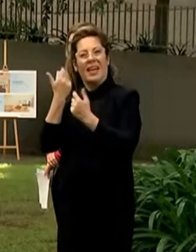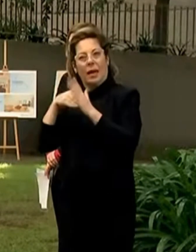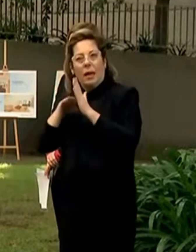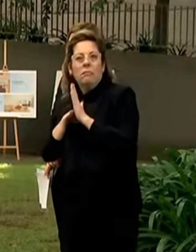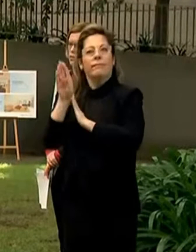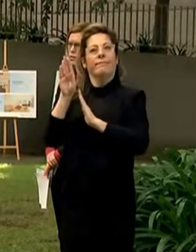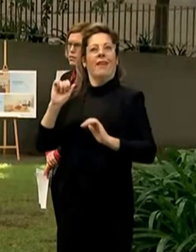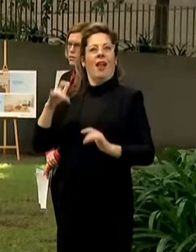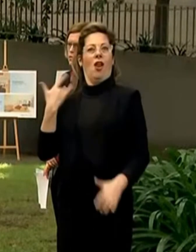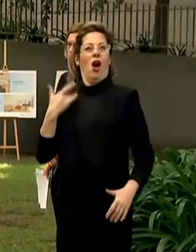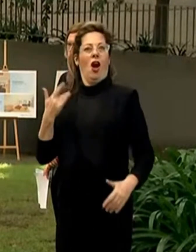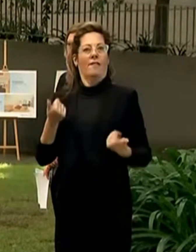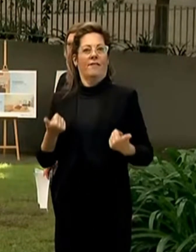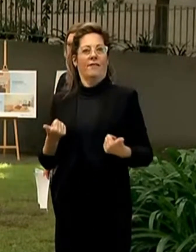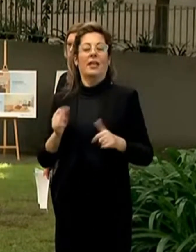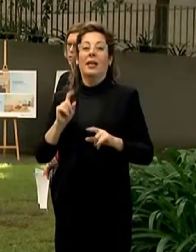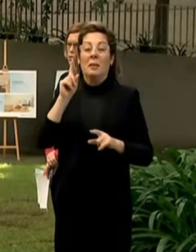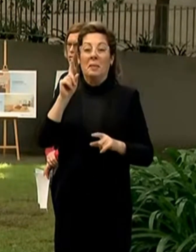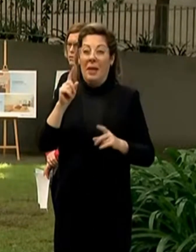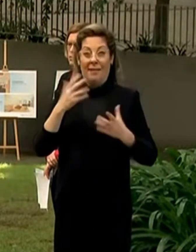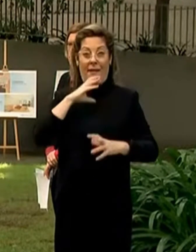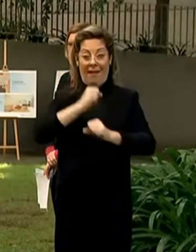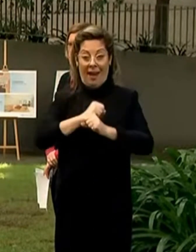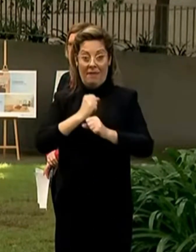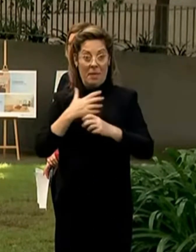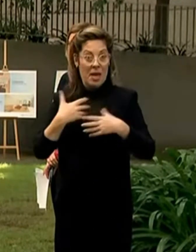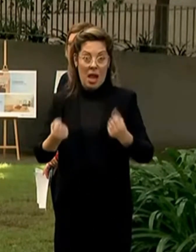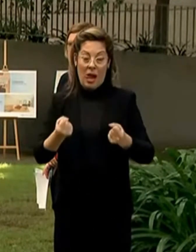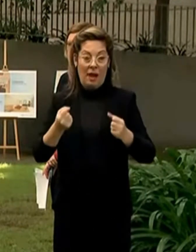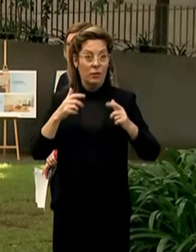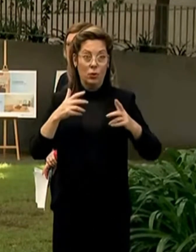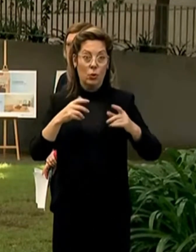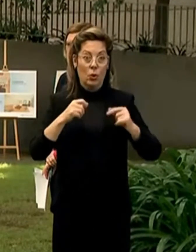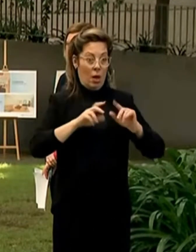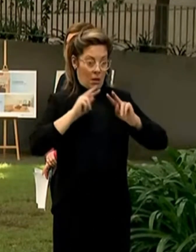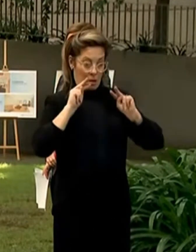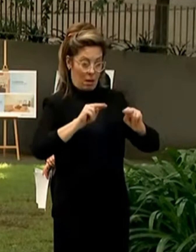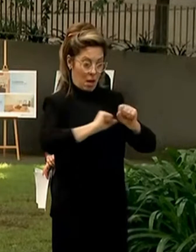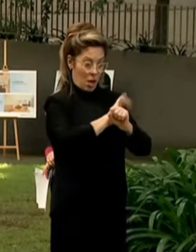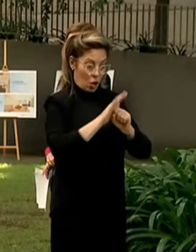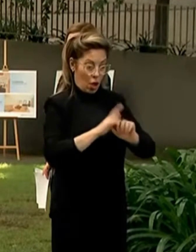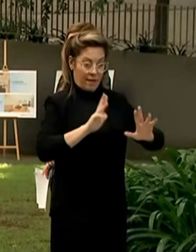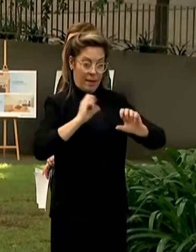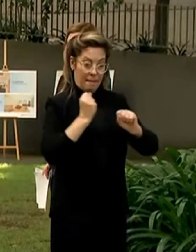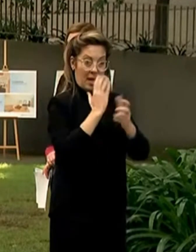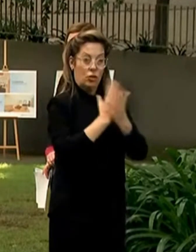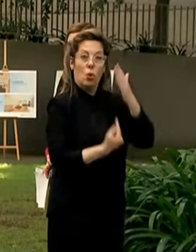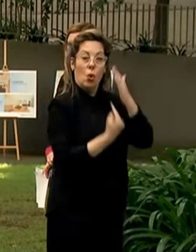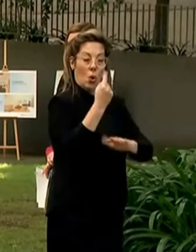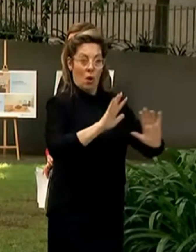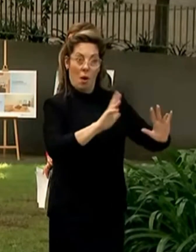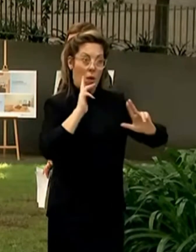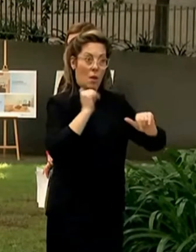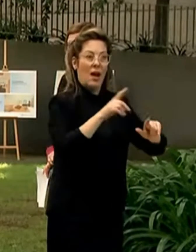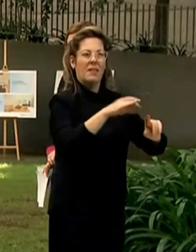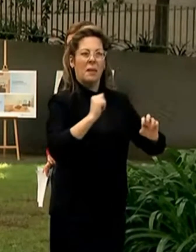priorities that governments can't take the eye off, irrespective of a pandemic. We have to make sure that the wheels of